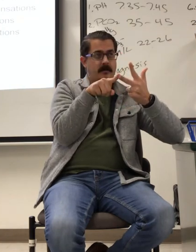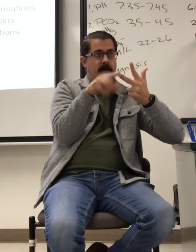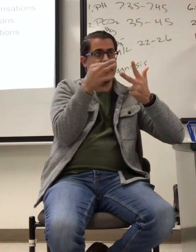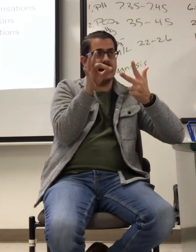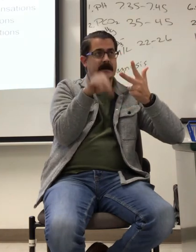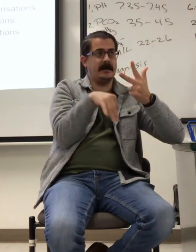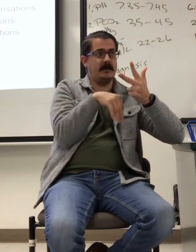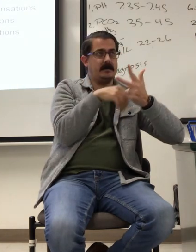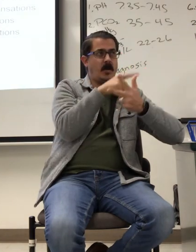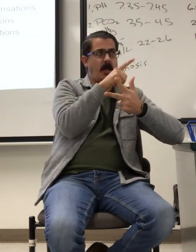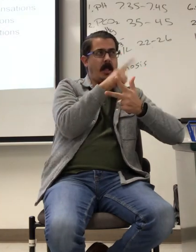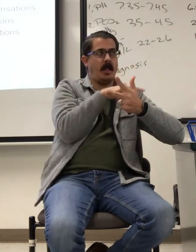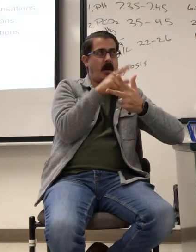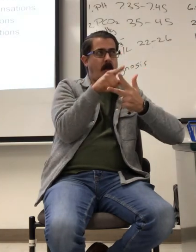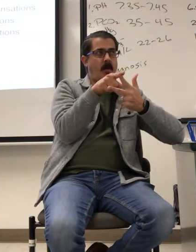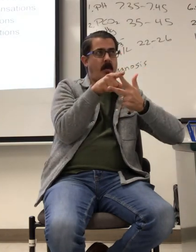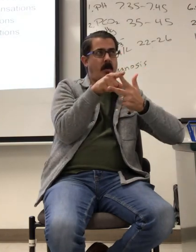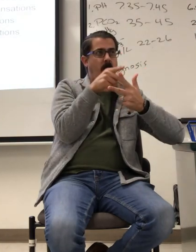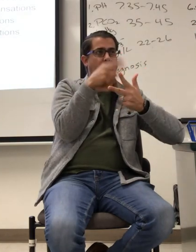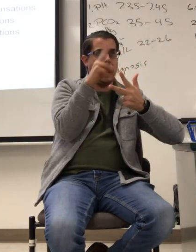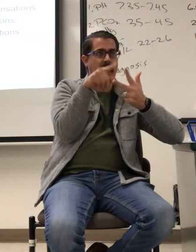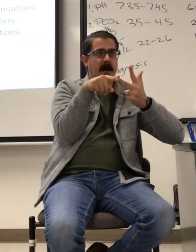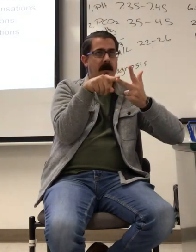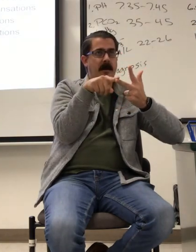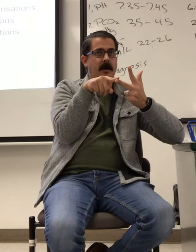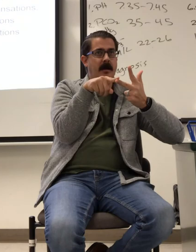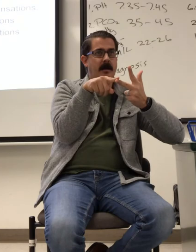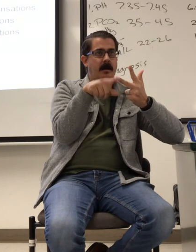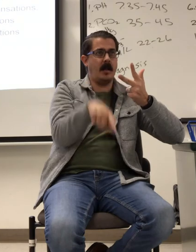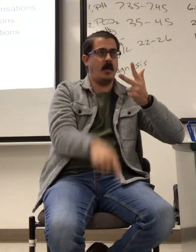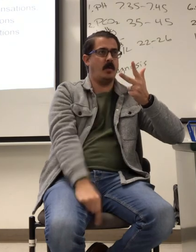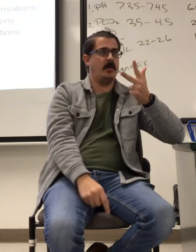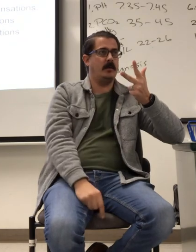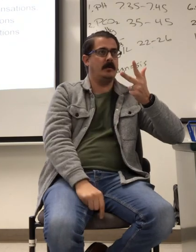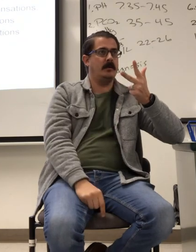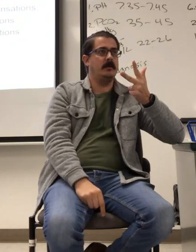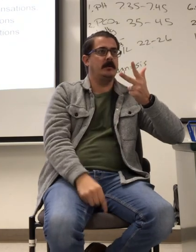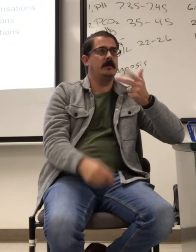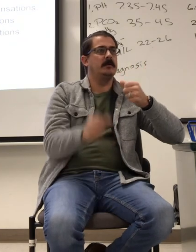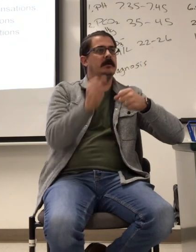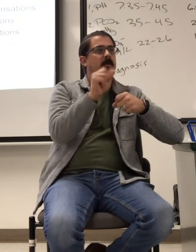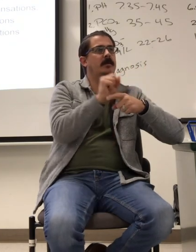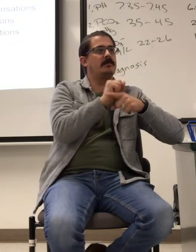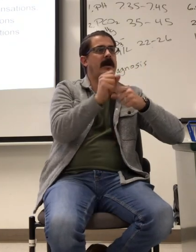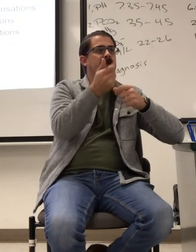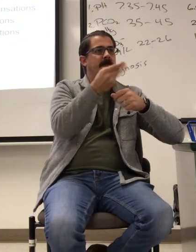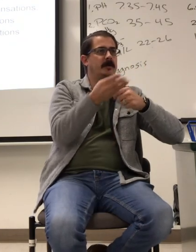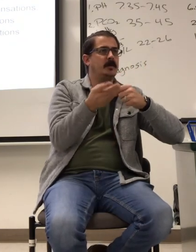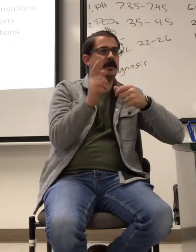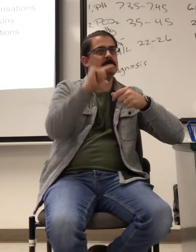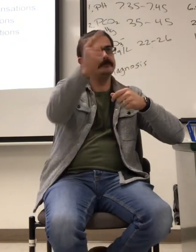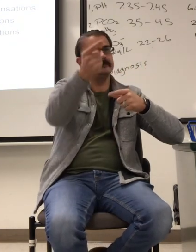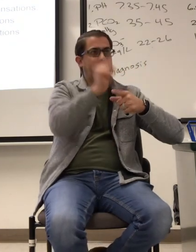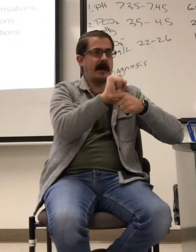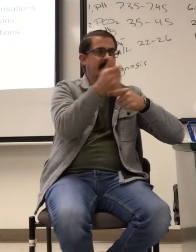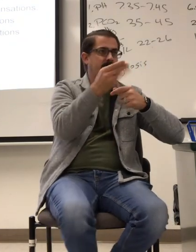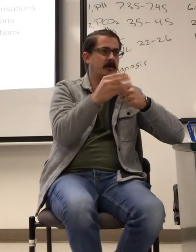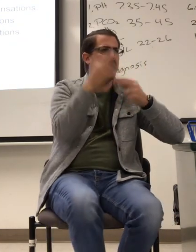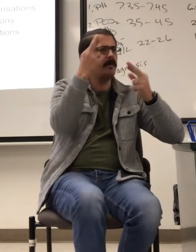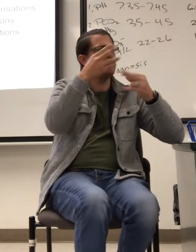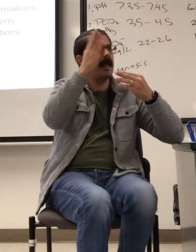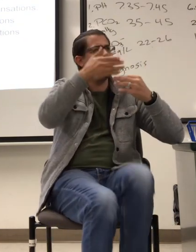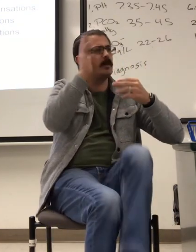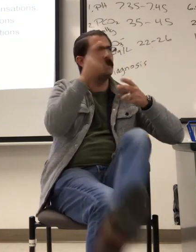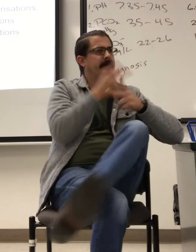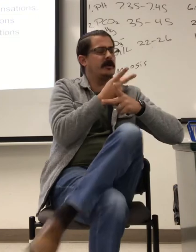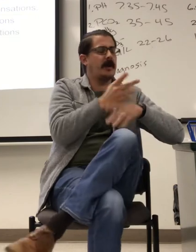19. So let me take you through the stepwise process. We'll do a couple, and then I'll let you try a couple. Hopefully, by the end of it, you'll figure